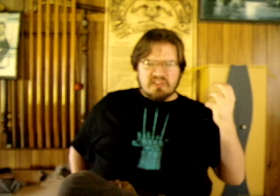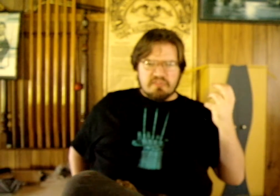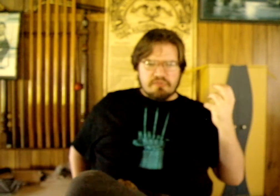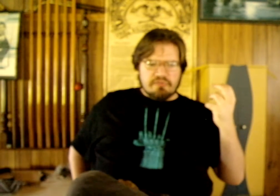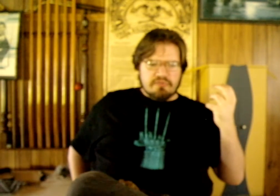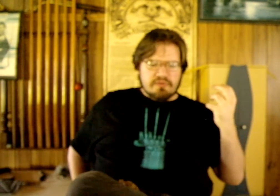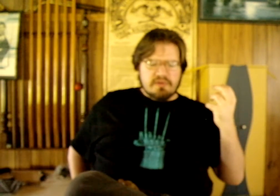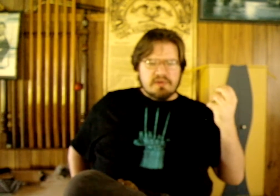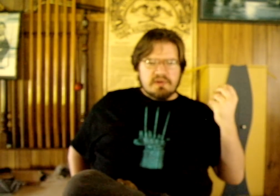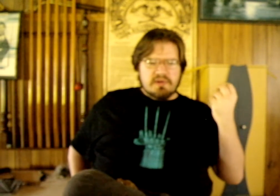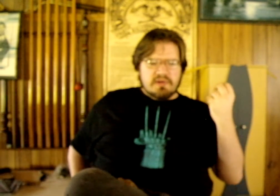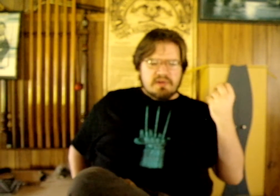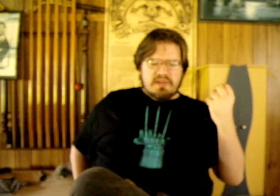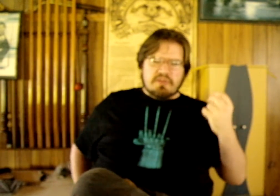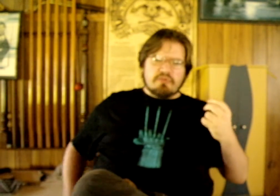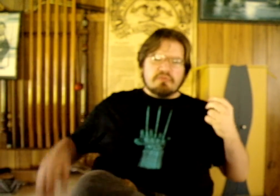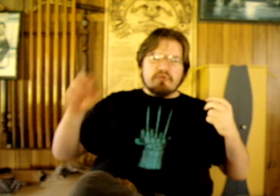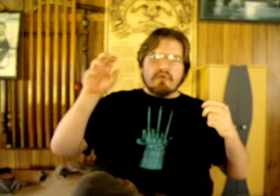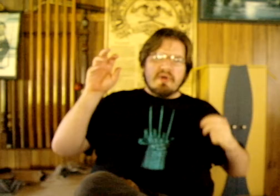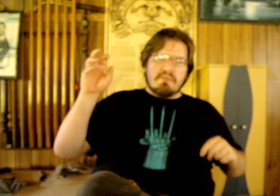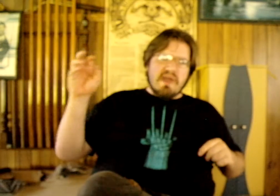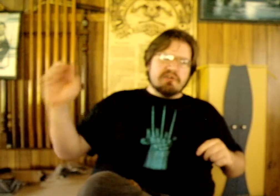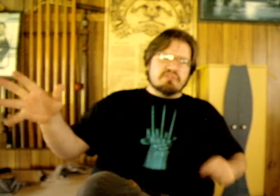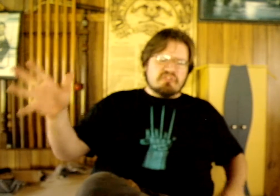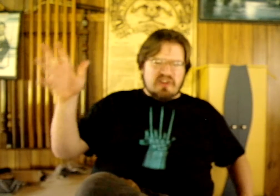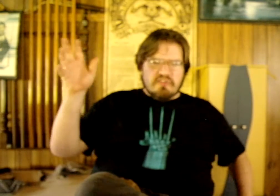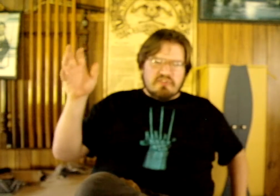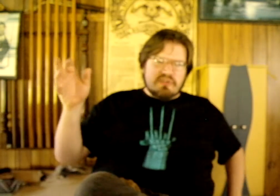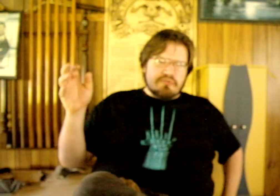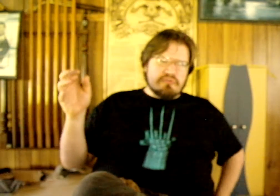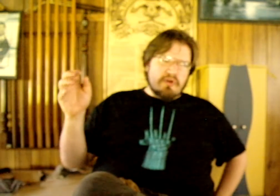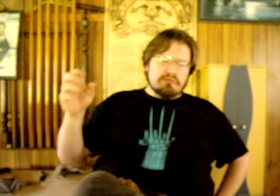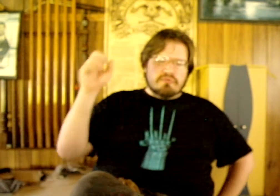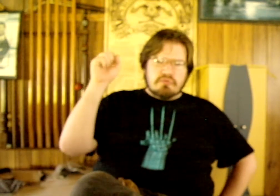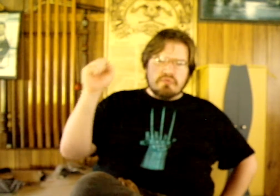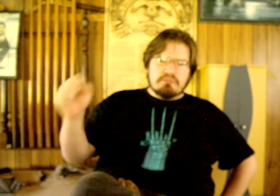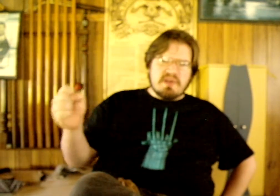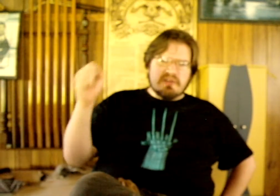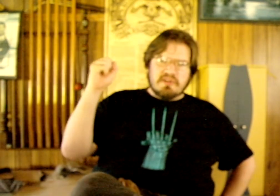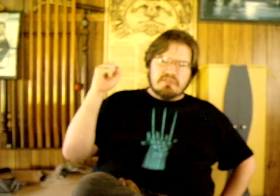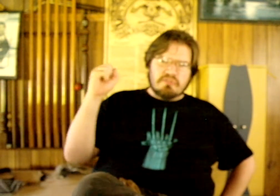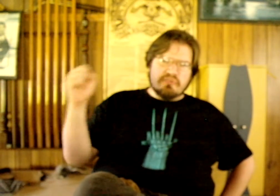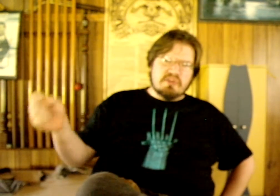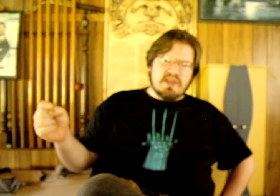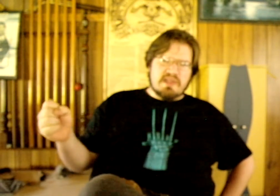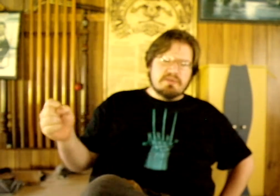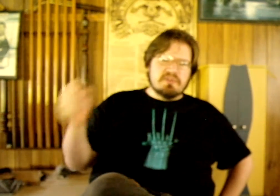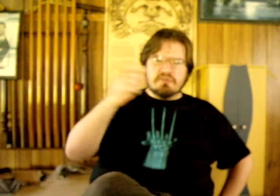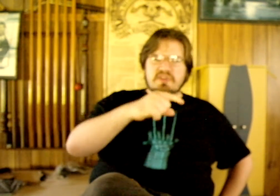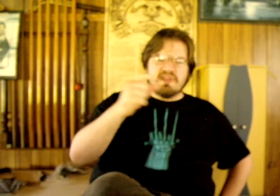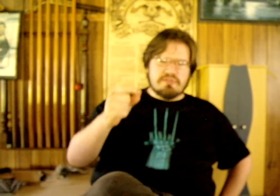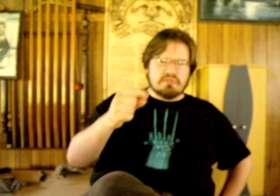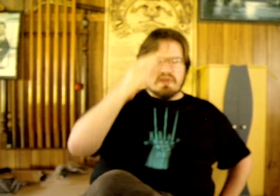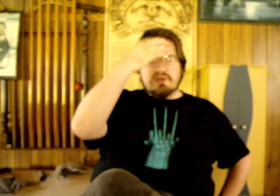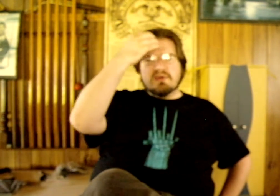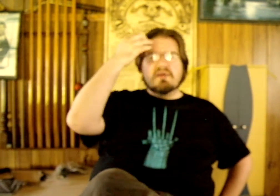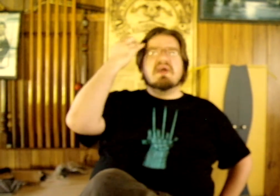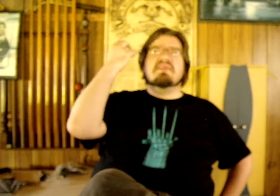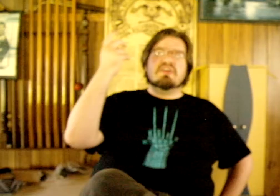violence. It is also about challenging yourself to do better today than you did yesterday and then exceed